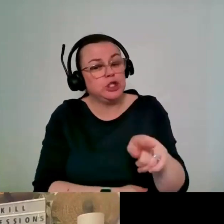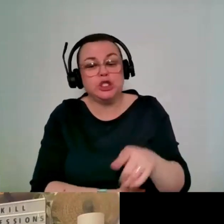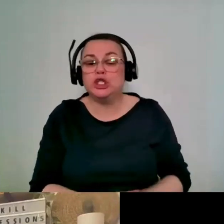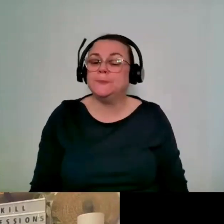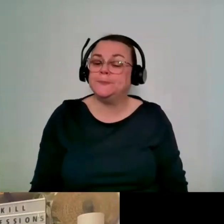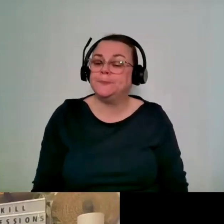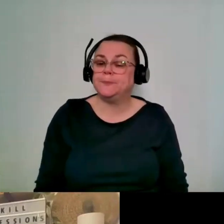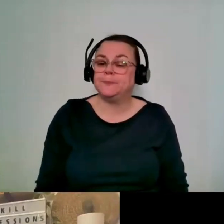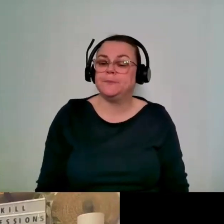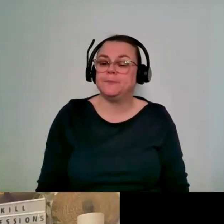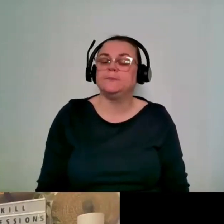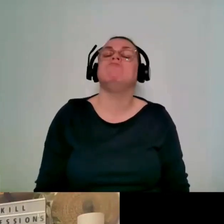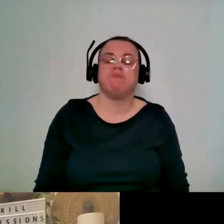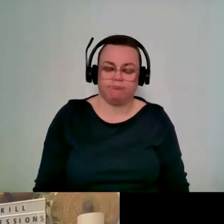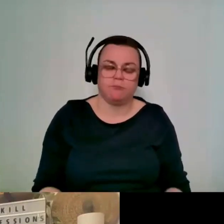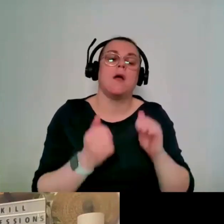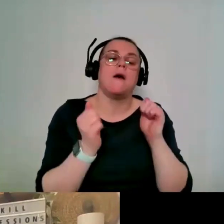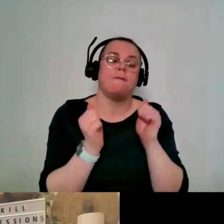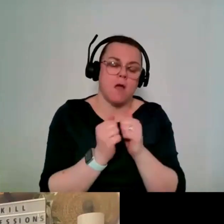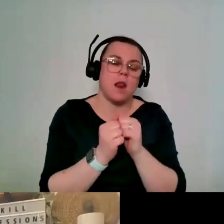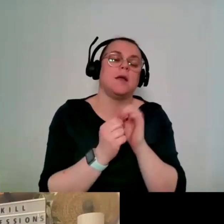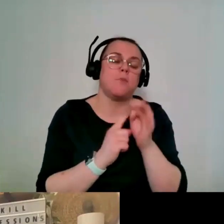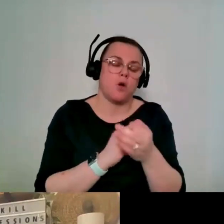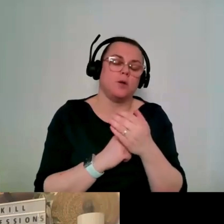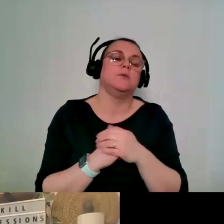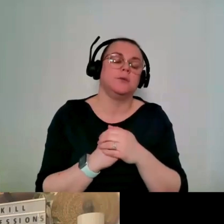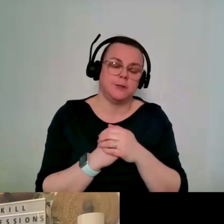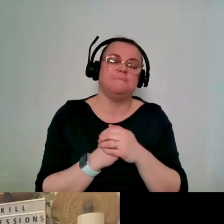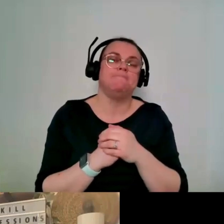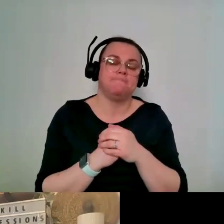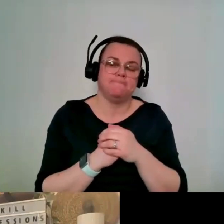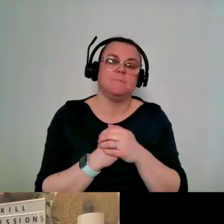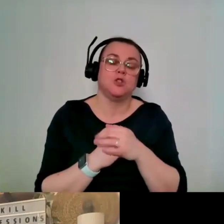That's such a valid point, Sarah, just, you know,